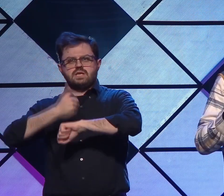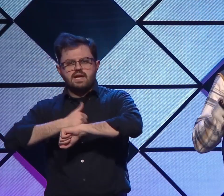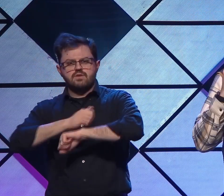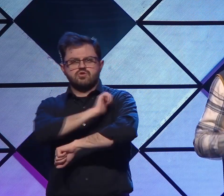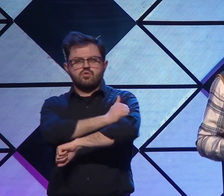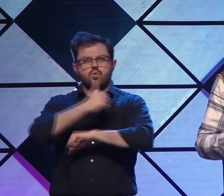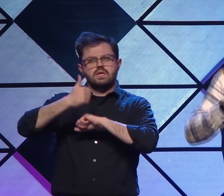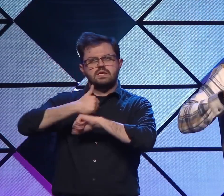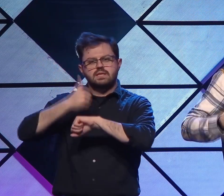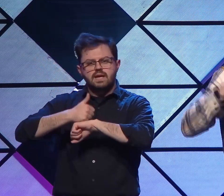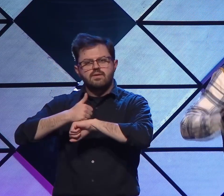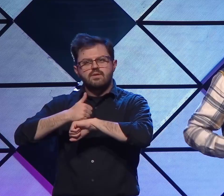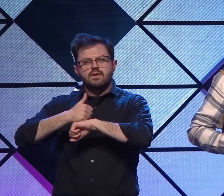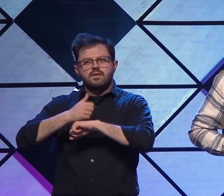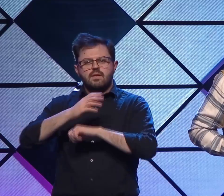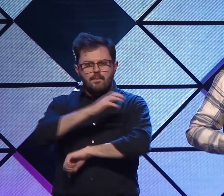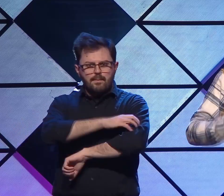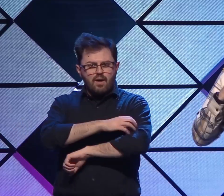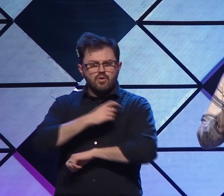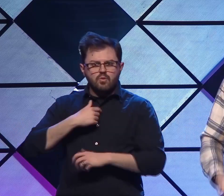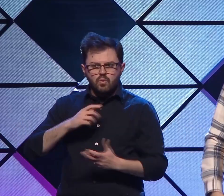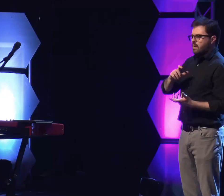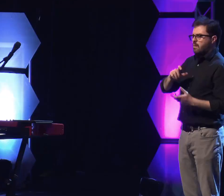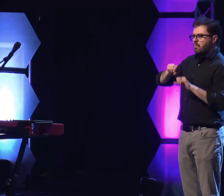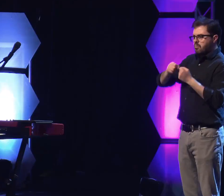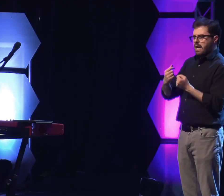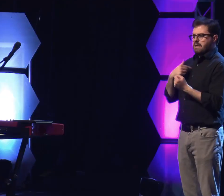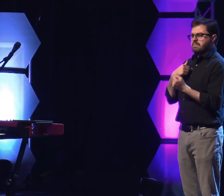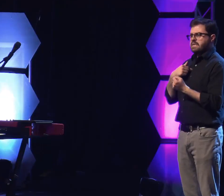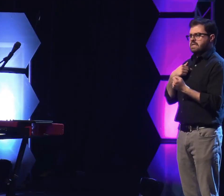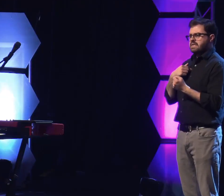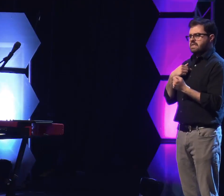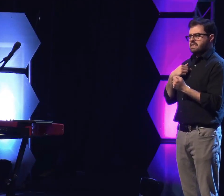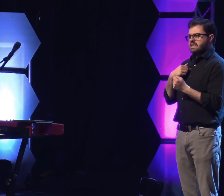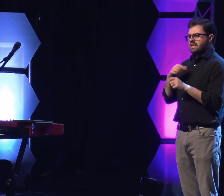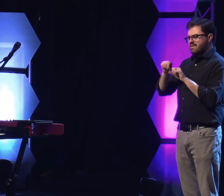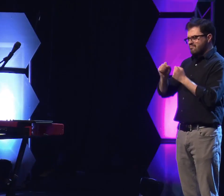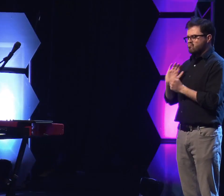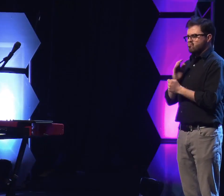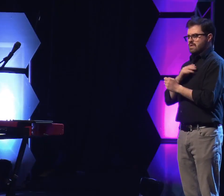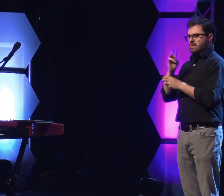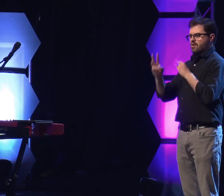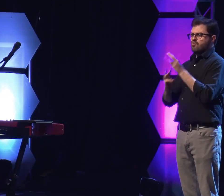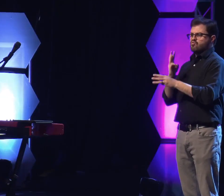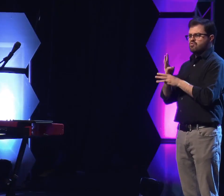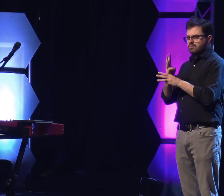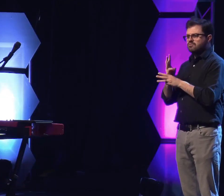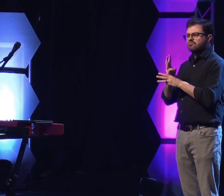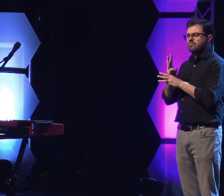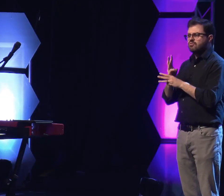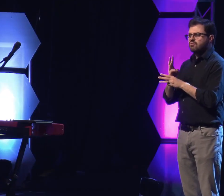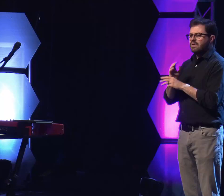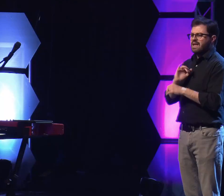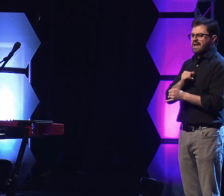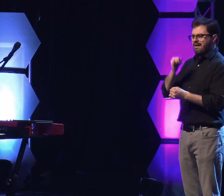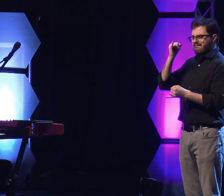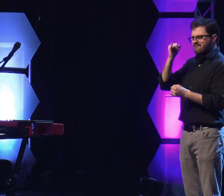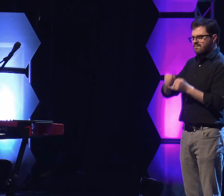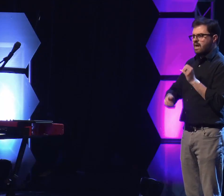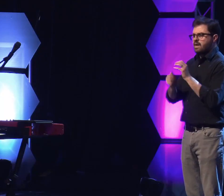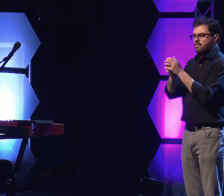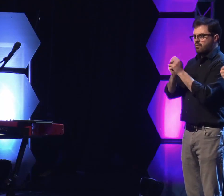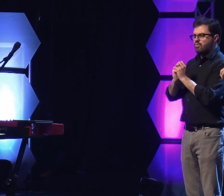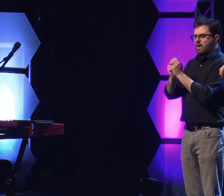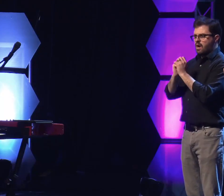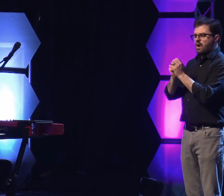then power will ultimately break me and it will break our world. And so our final prayer, which I think